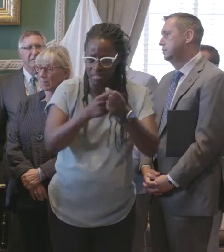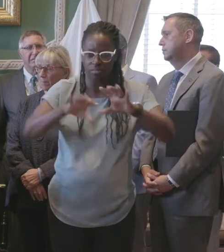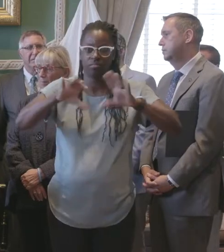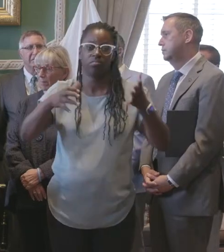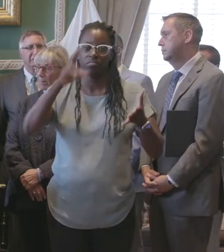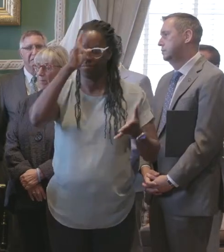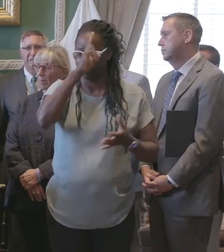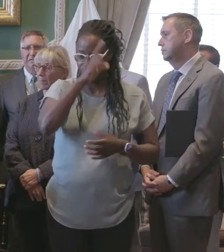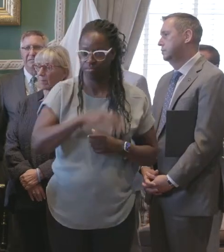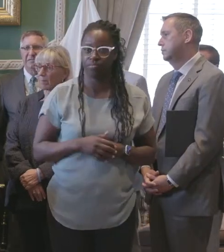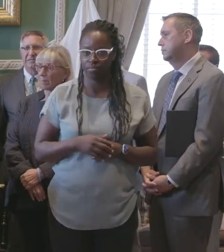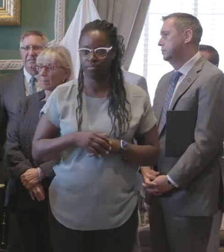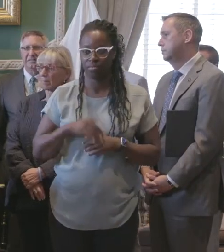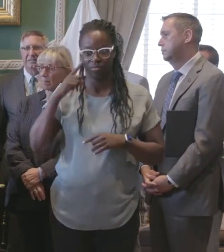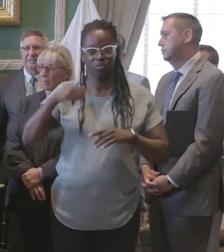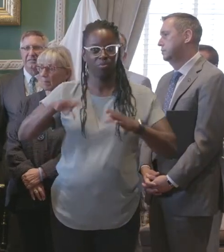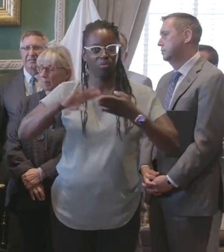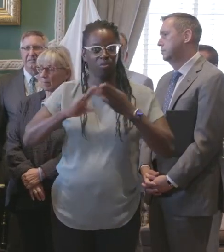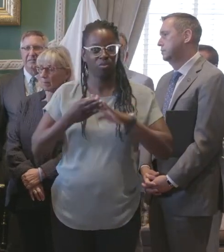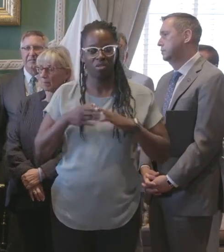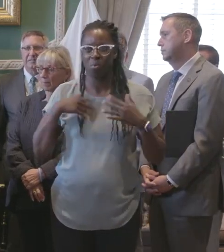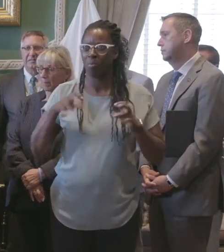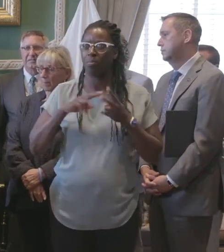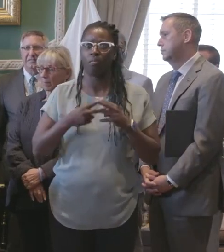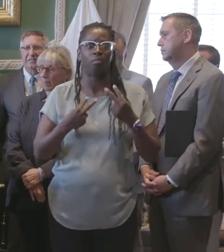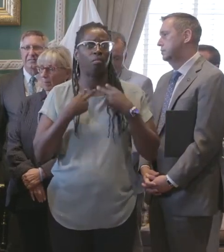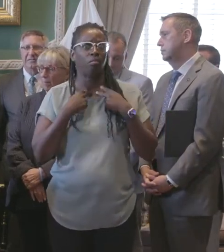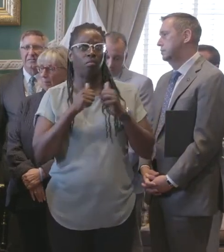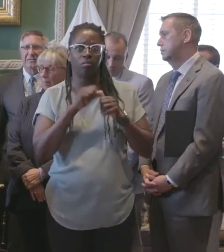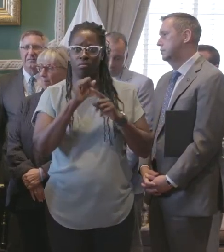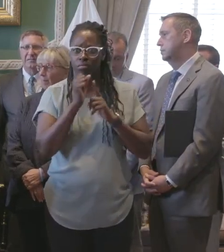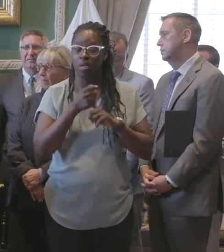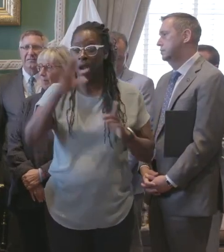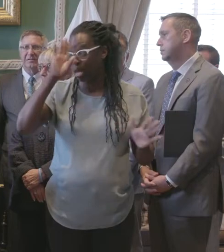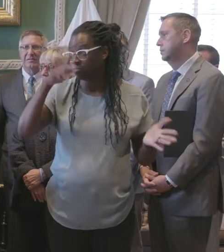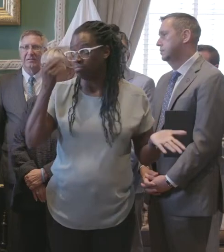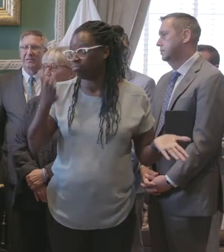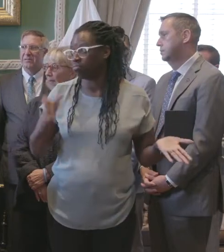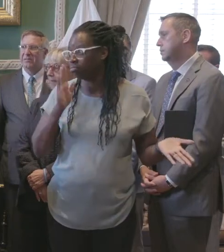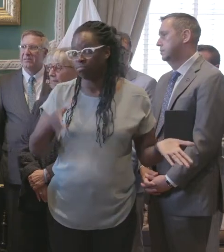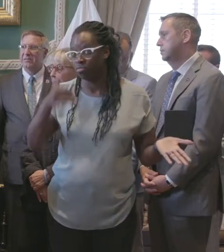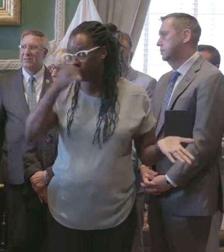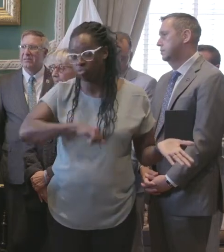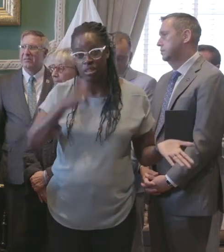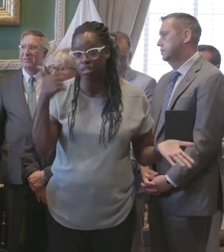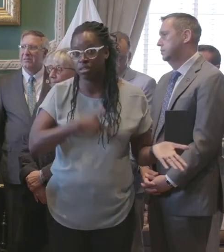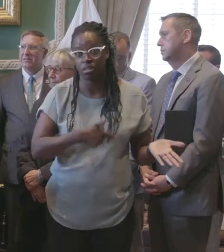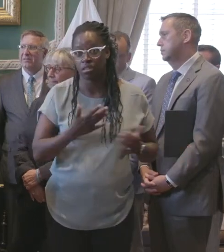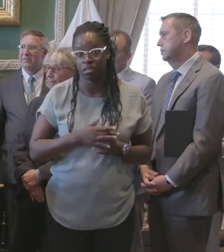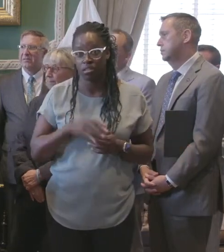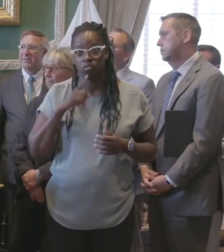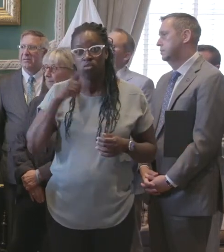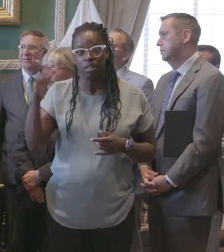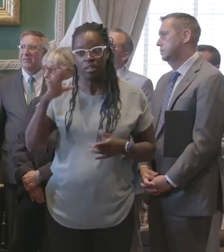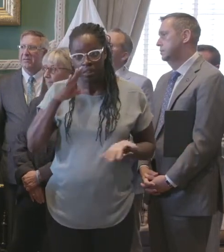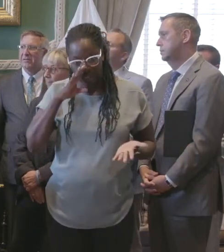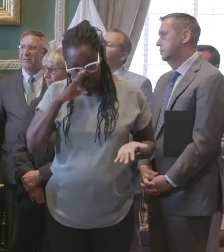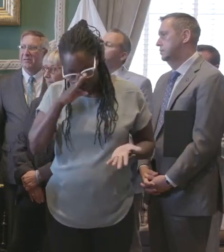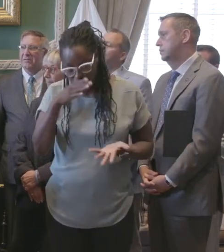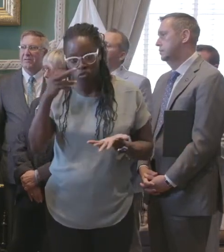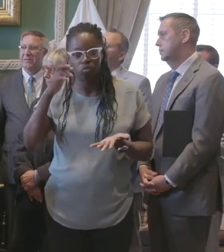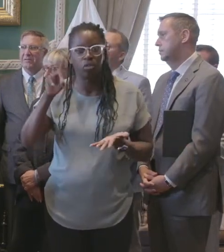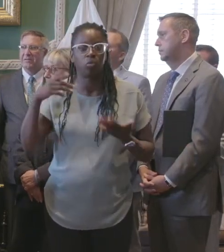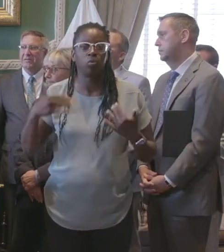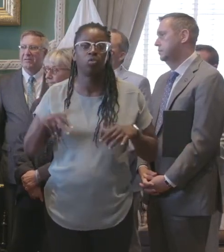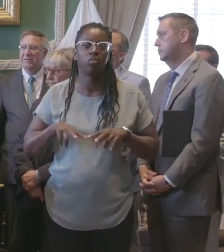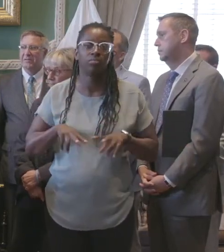this situation, and it's outrageous that we are in this situation all because of the greed of one individual, Ralph Dellatore,